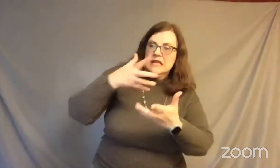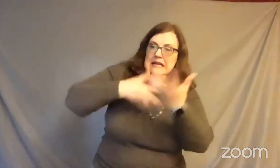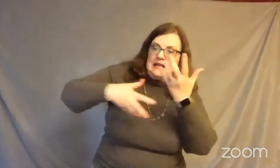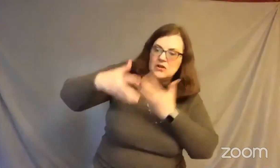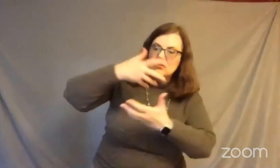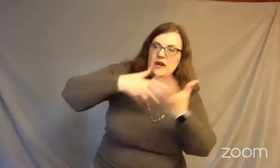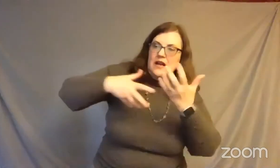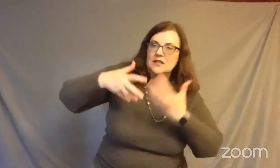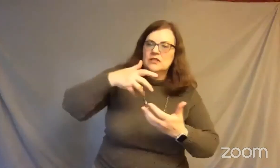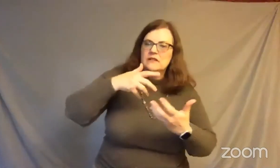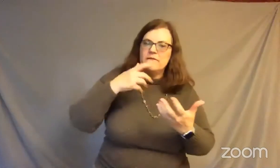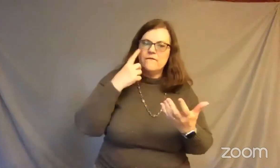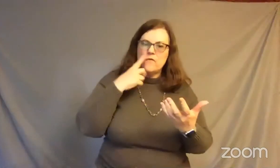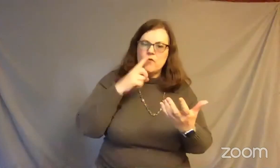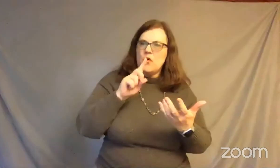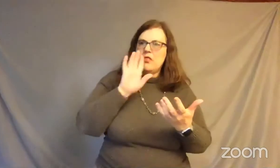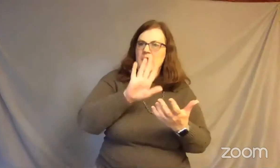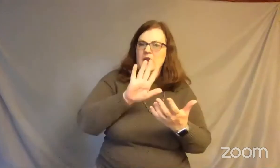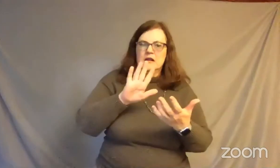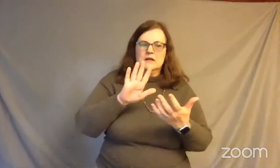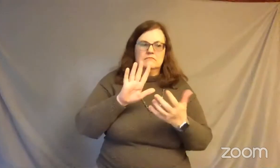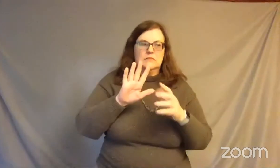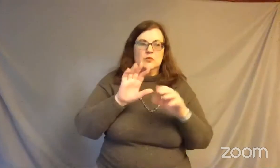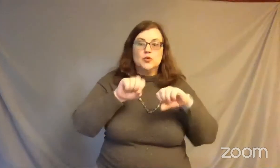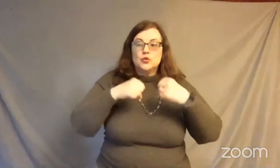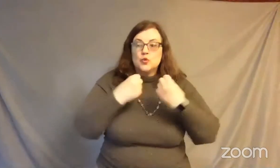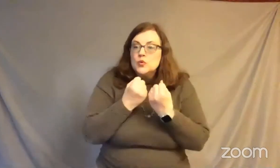I do think what's critical is that children have linguistic input